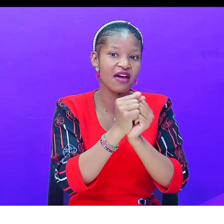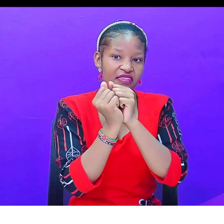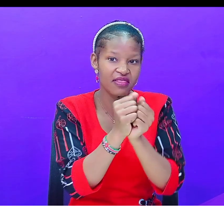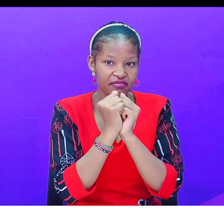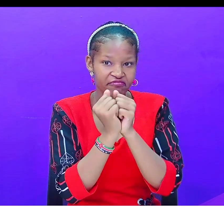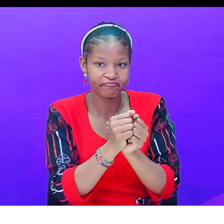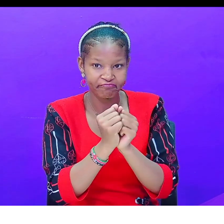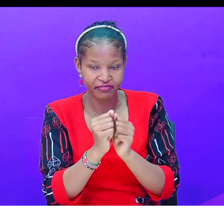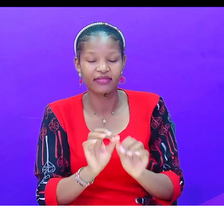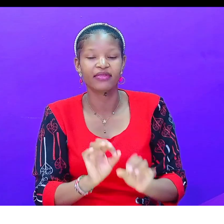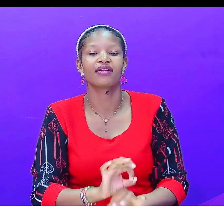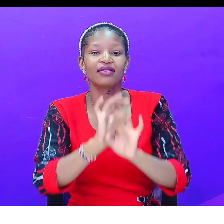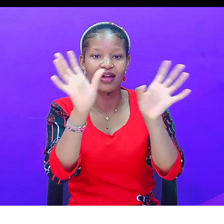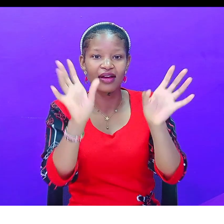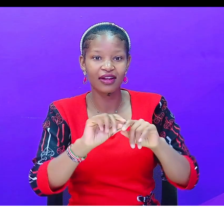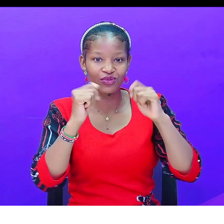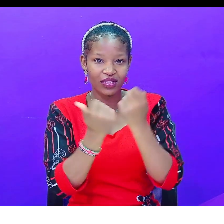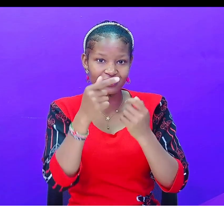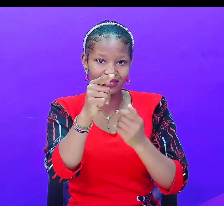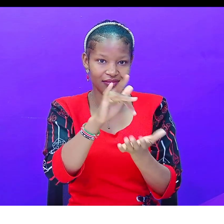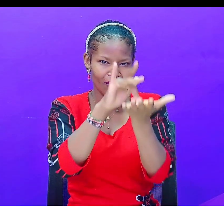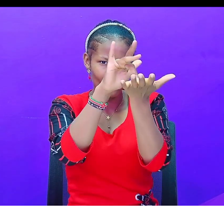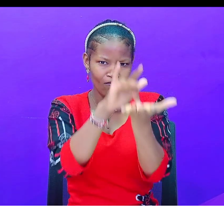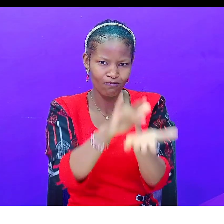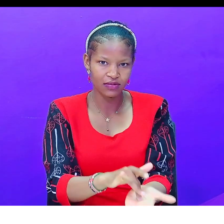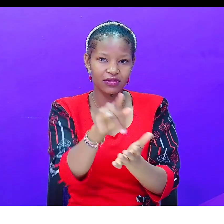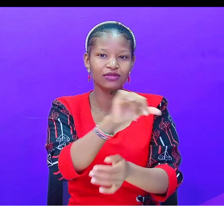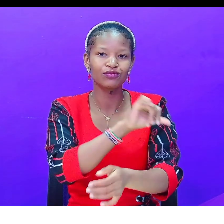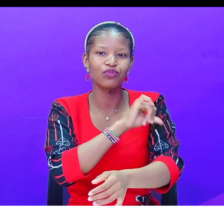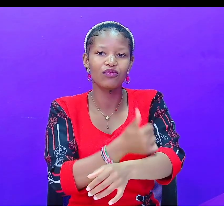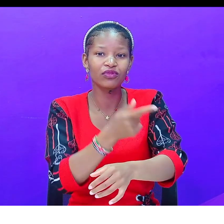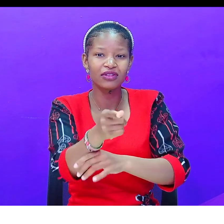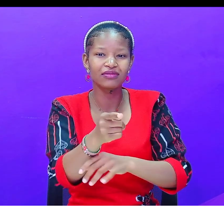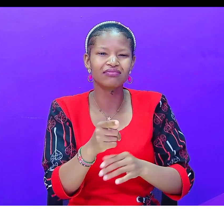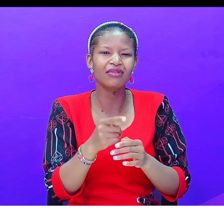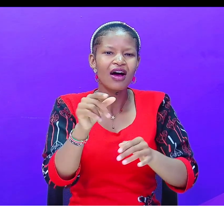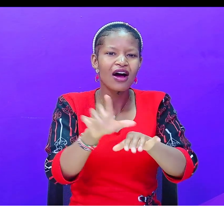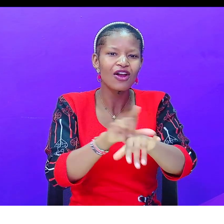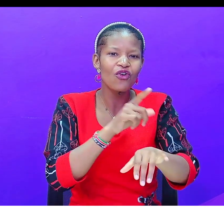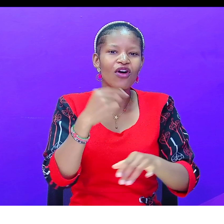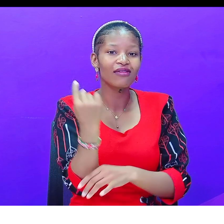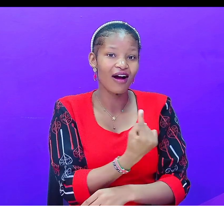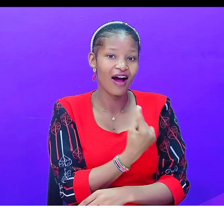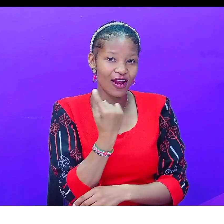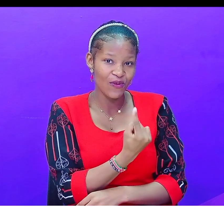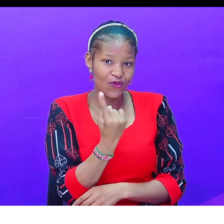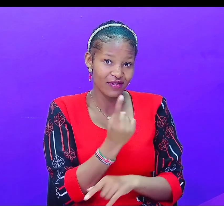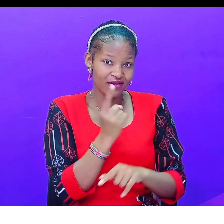their support for a team with a clear agenda, plan, and vision for the country.